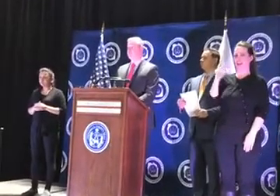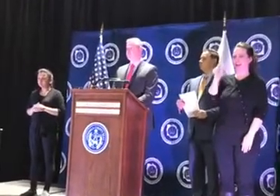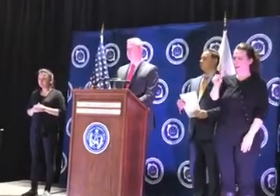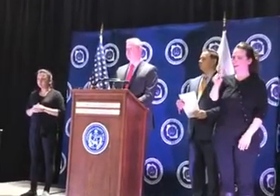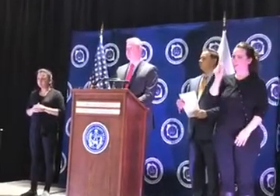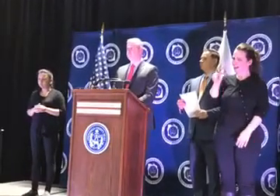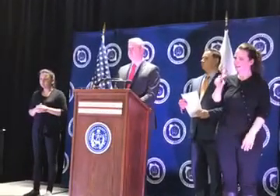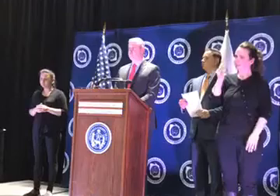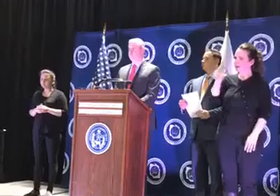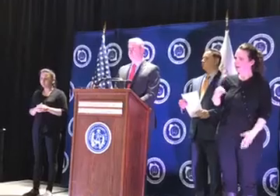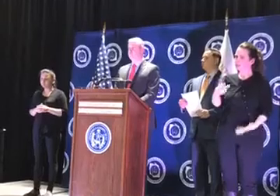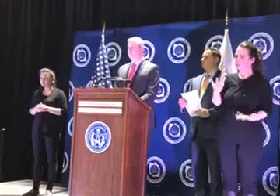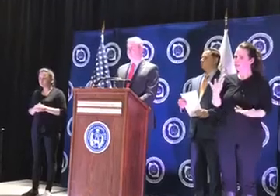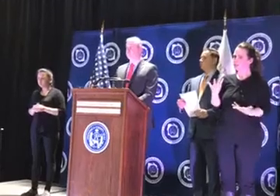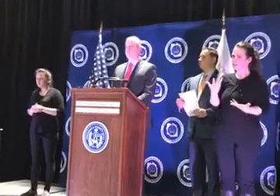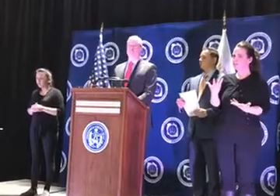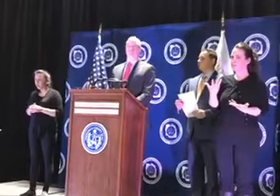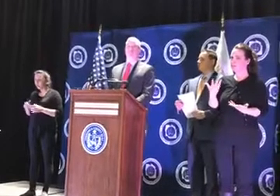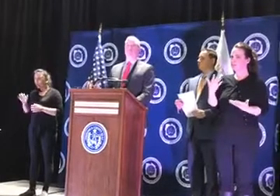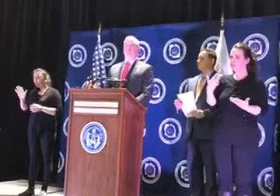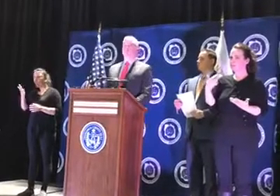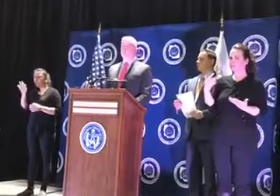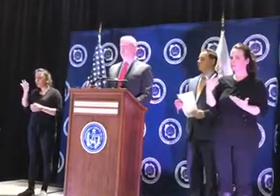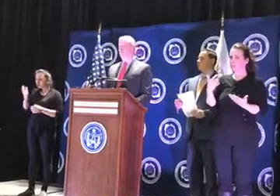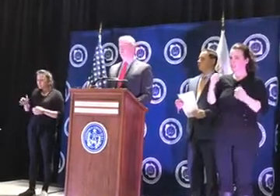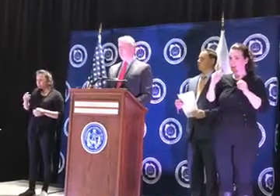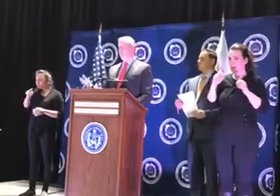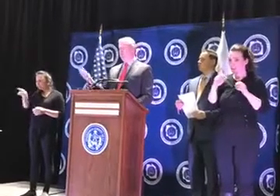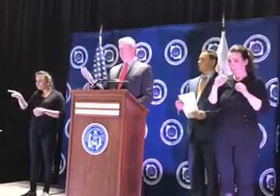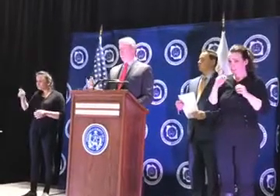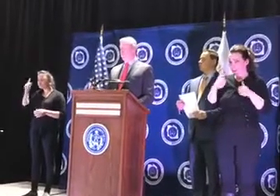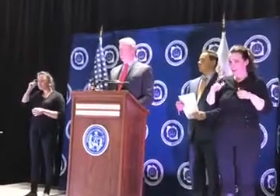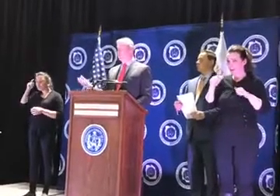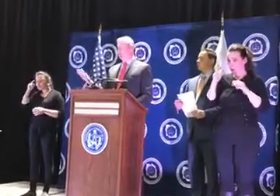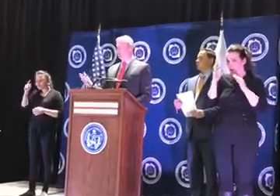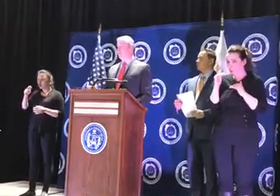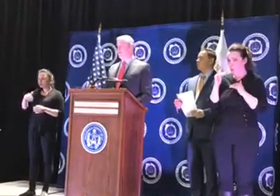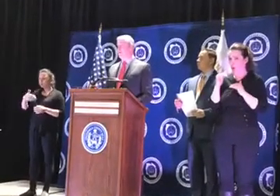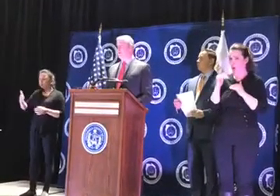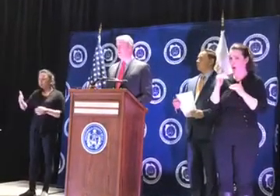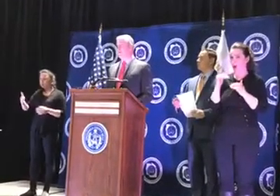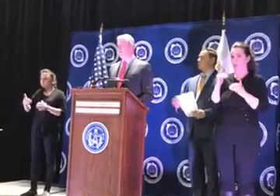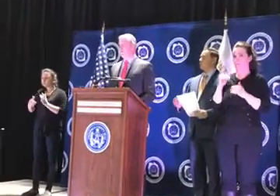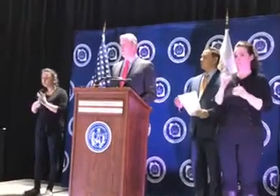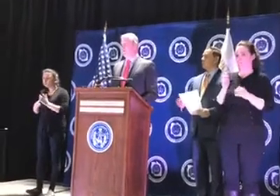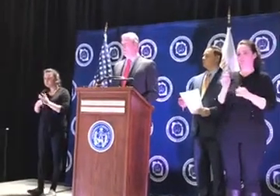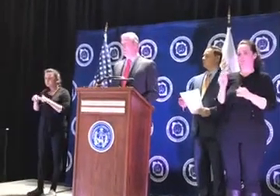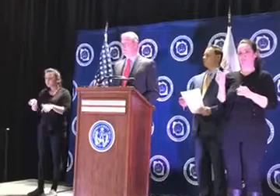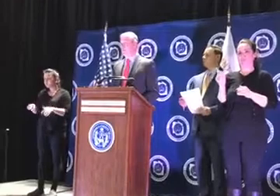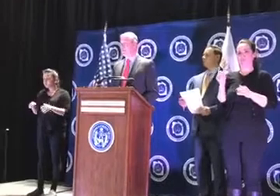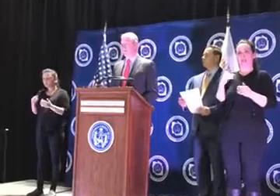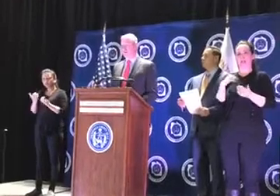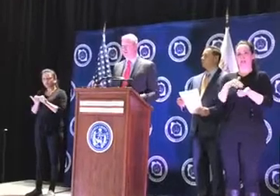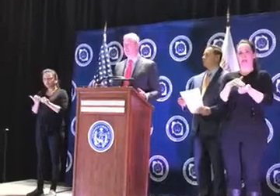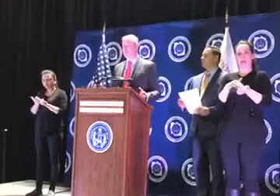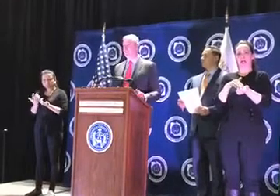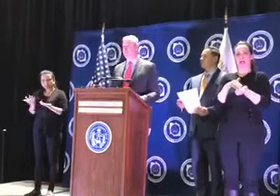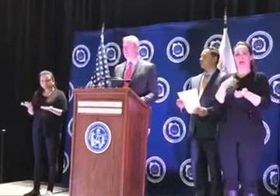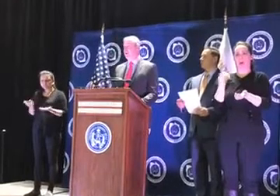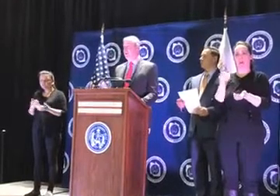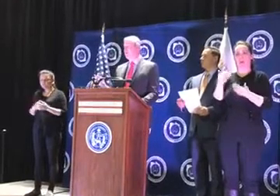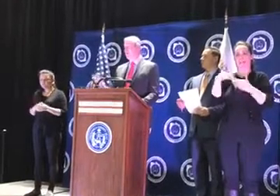timeline, anything anyone can do, since you can speak to the world right now? I'm a physician, so I always have hope. So